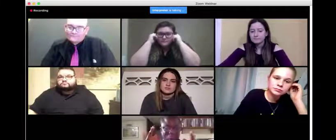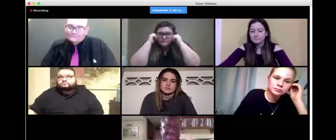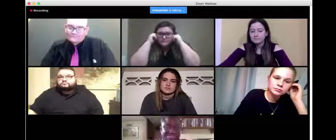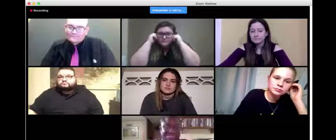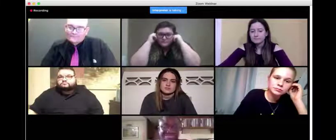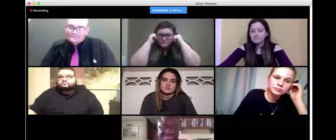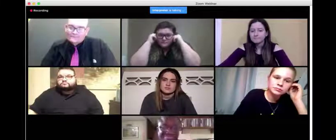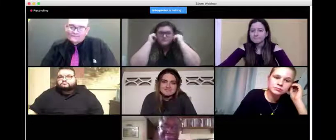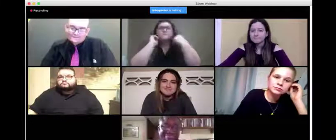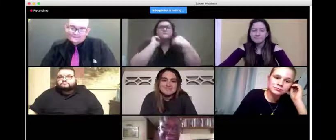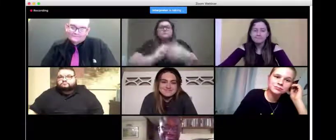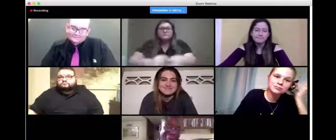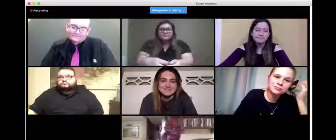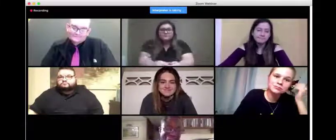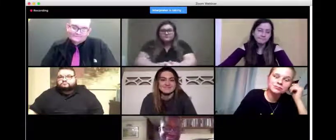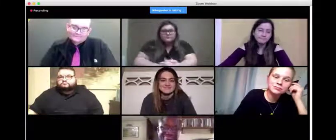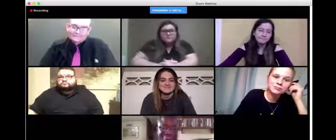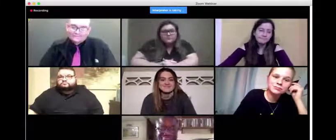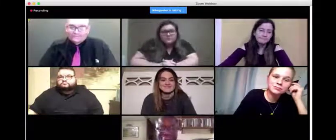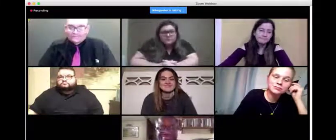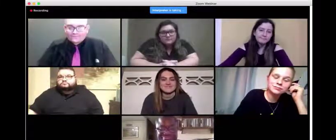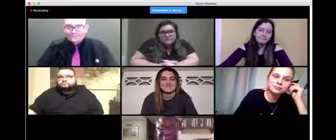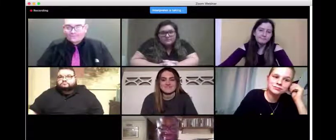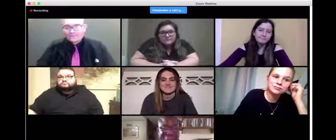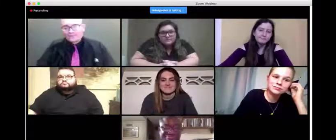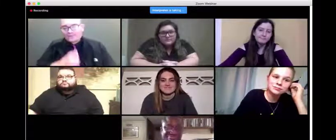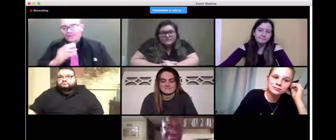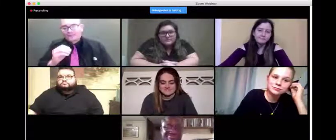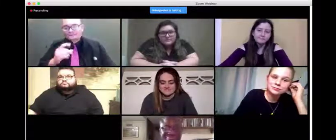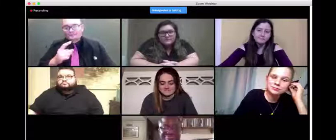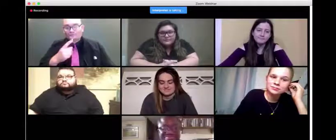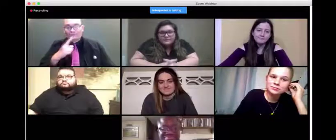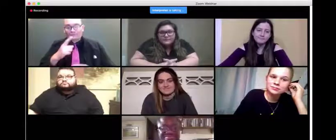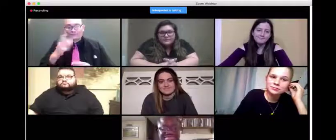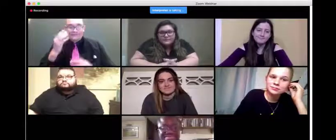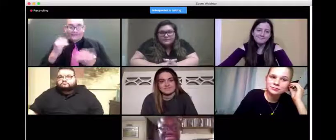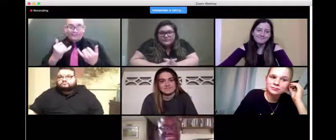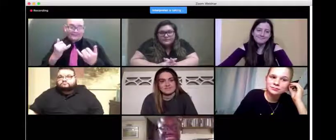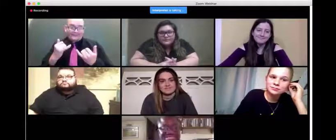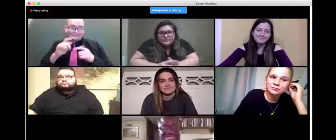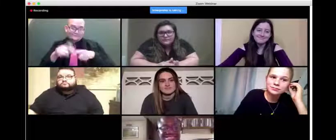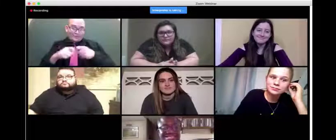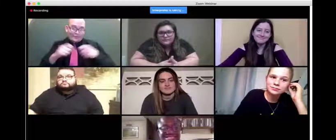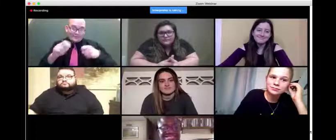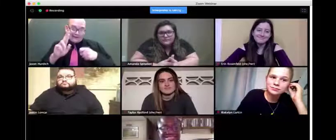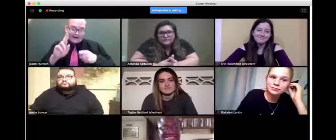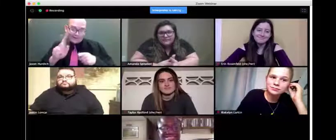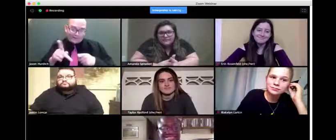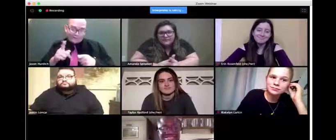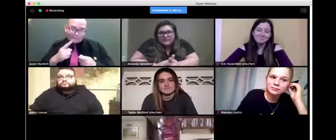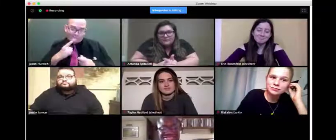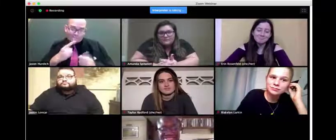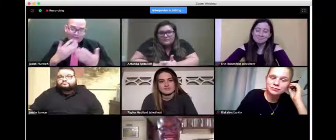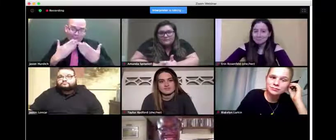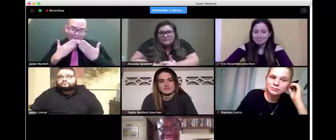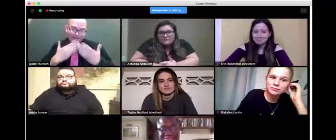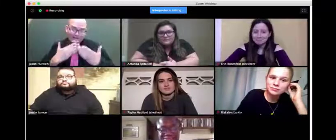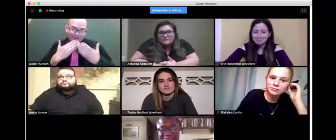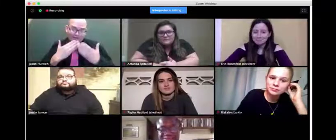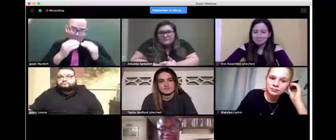And now we need to wrap up and say thank you to every one of you individually as influencers who